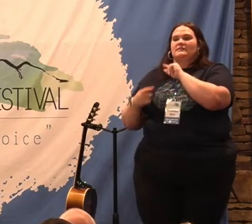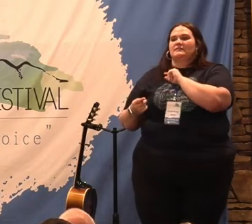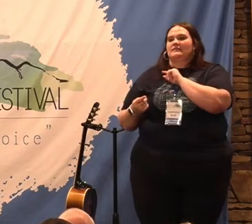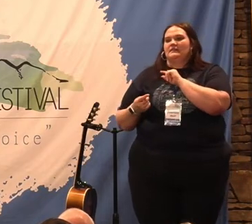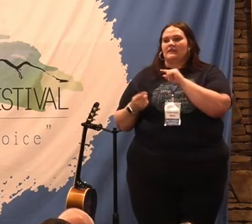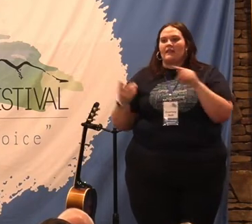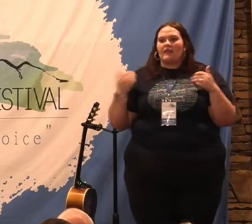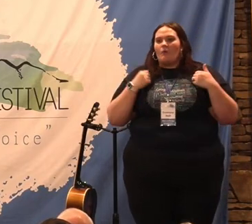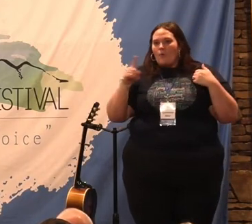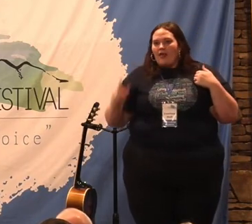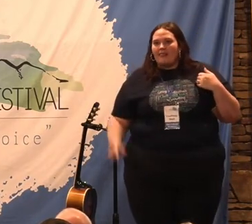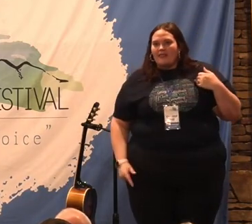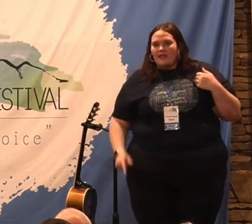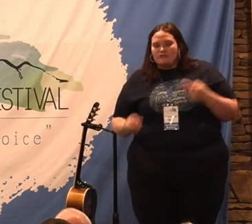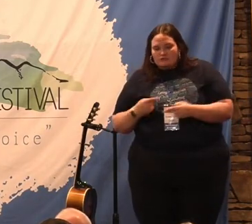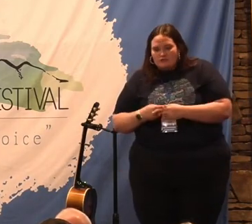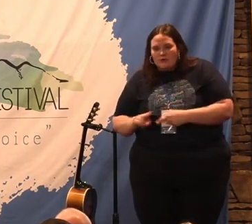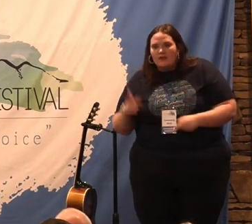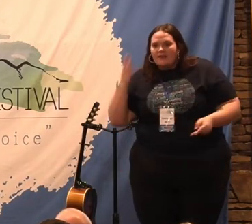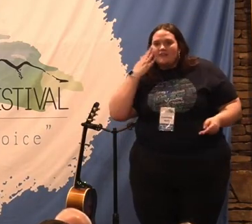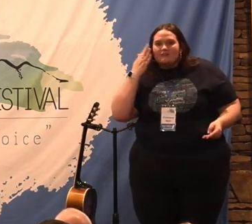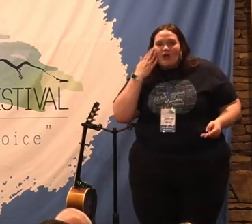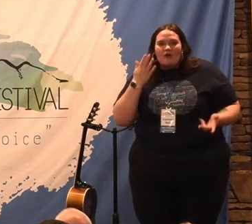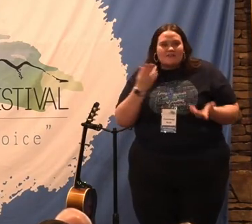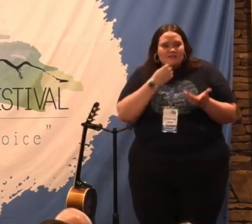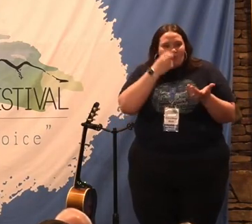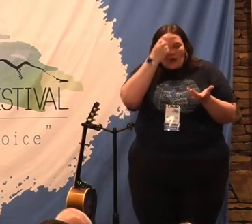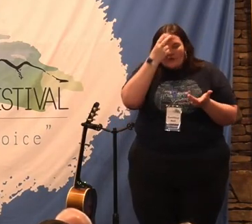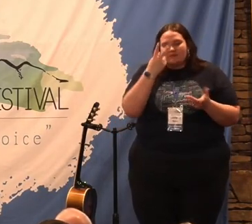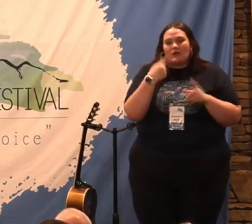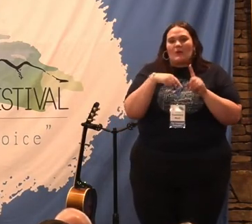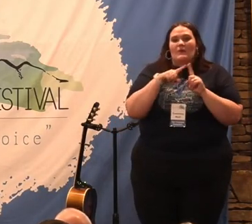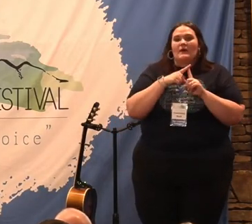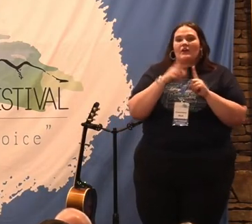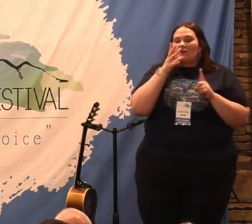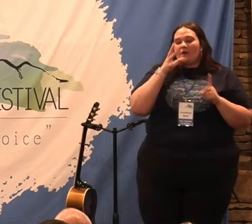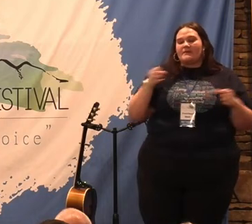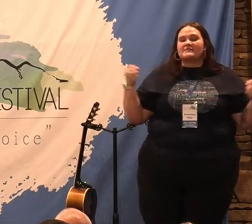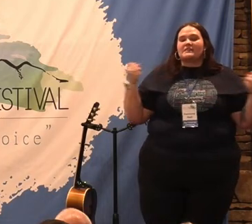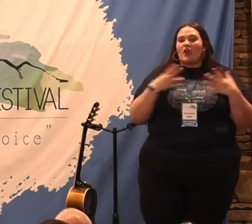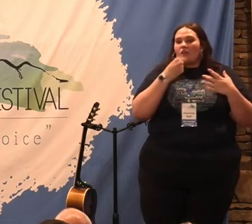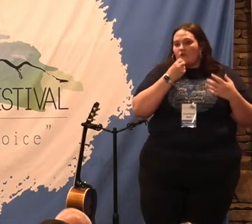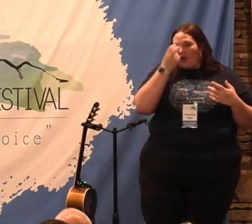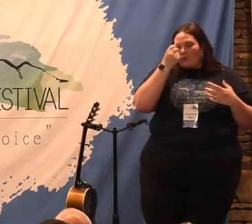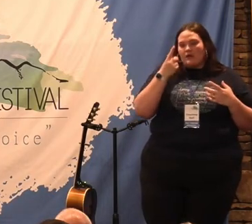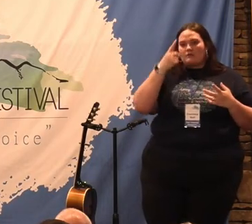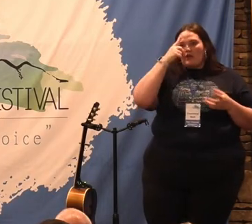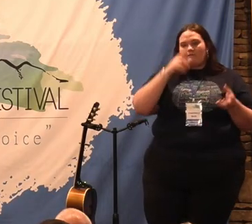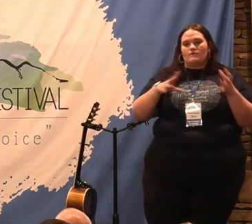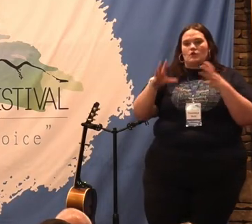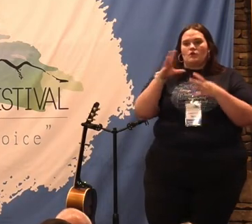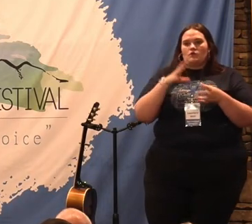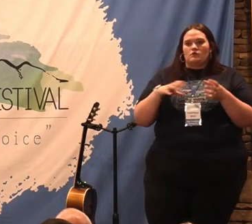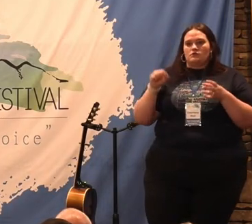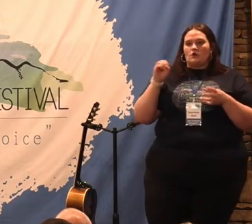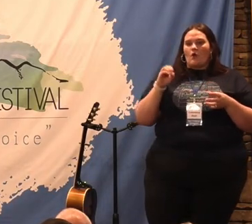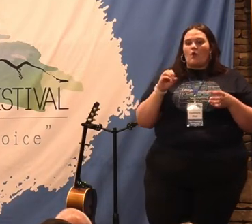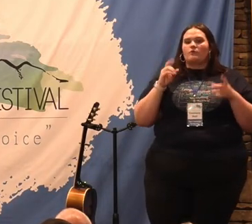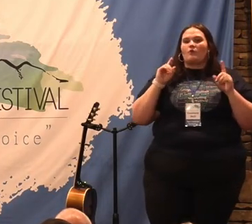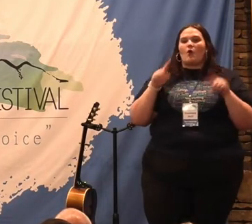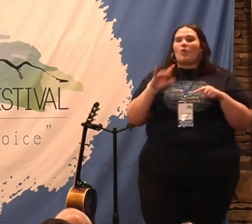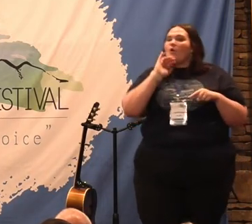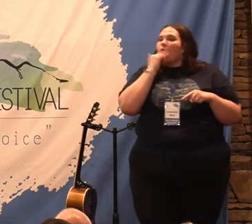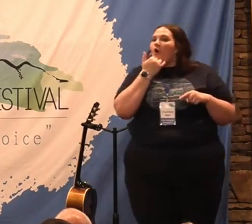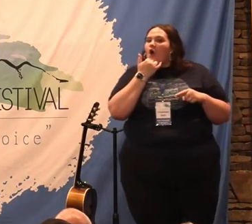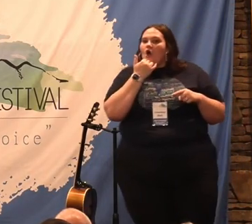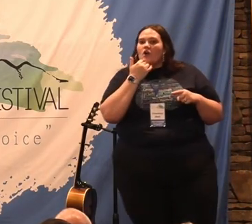shorter than the other to keep their belly. You know these goats. When Grandma scared the goat, it got confused, so it was going in the wrong